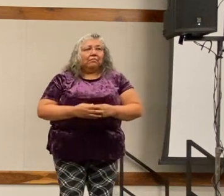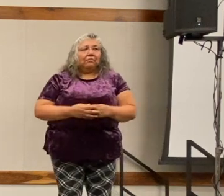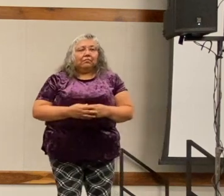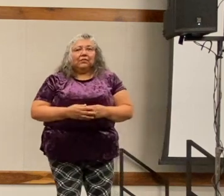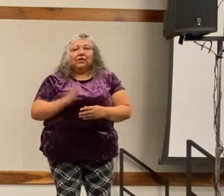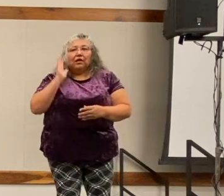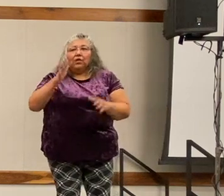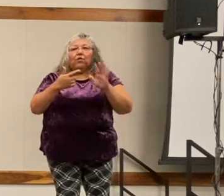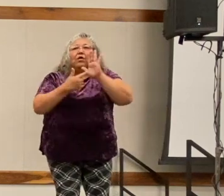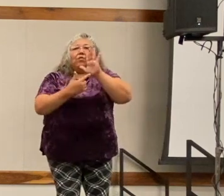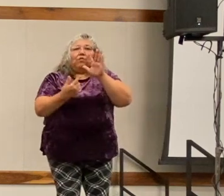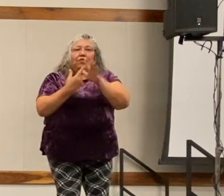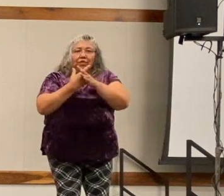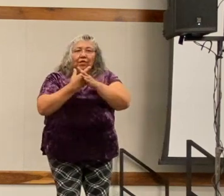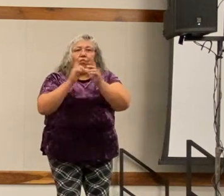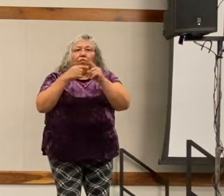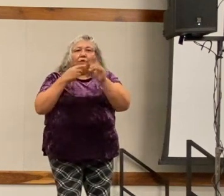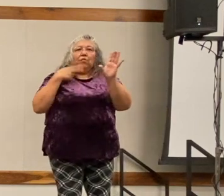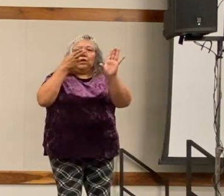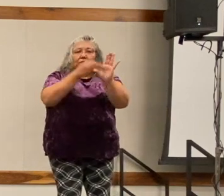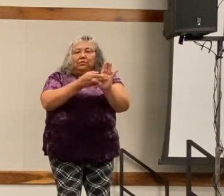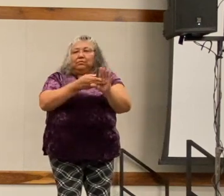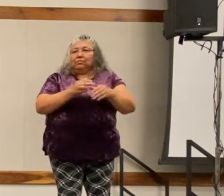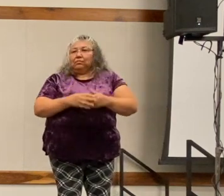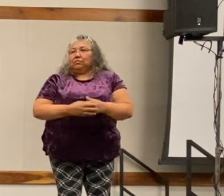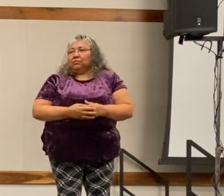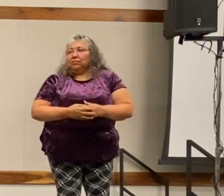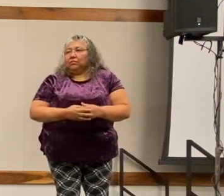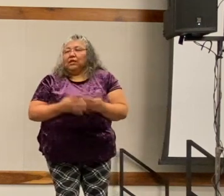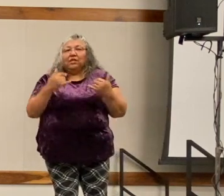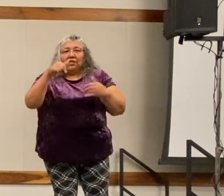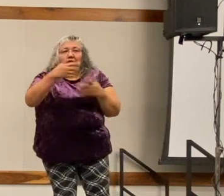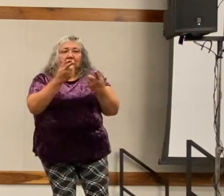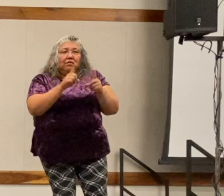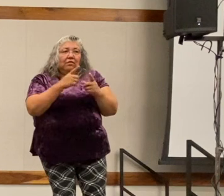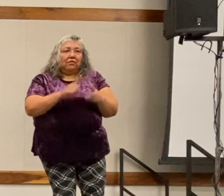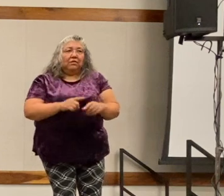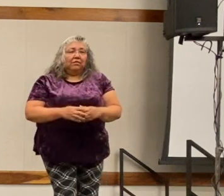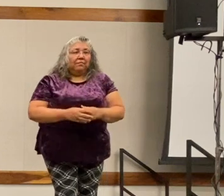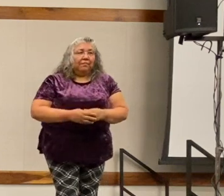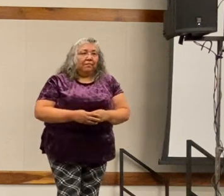And he'll reveal them to me when we step into it. Now here's the deal.